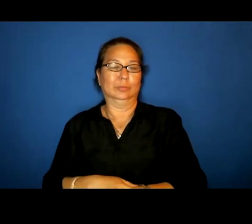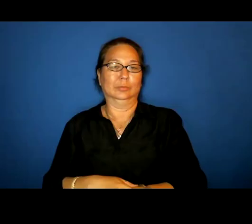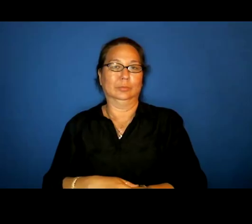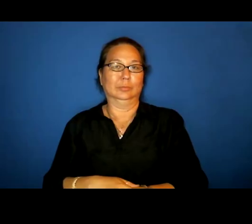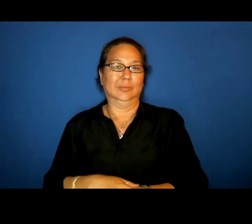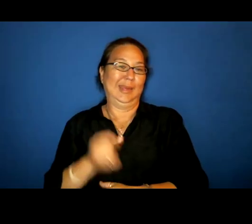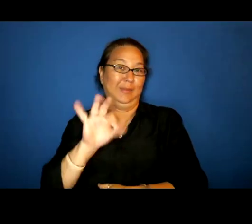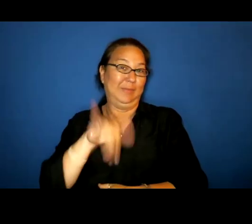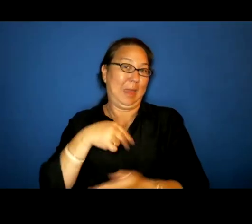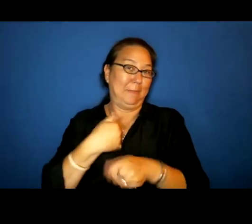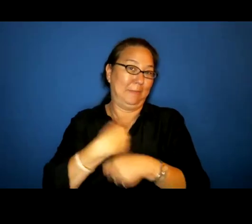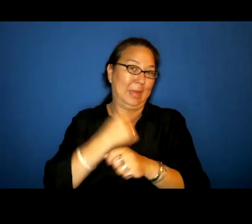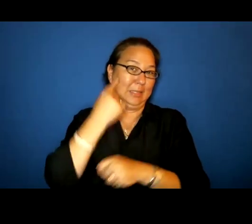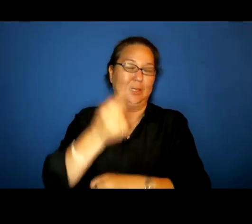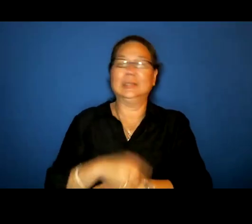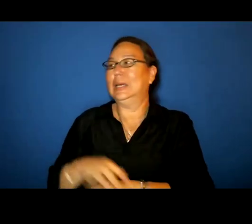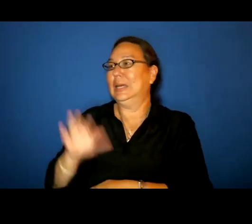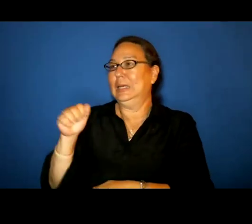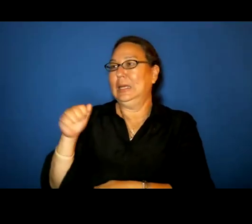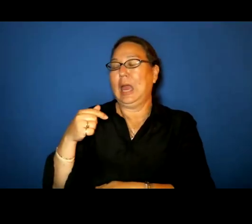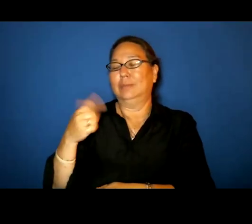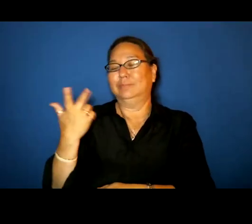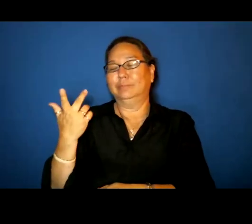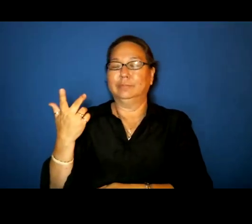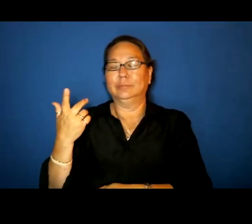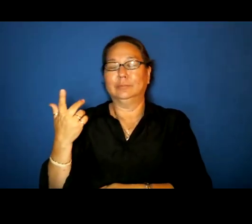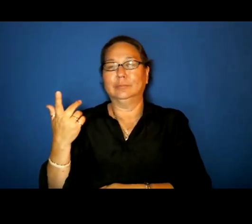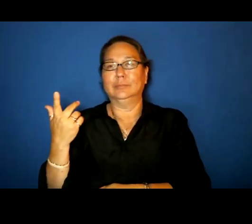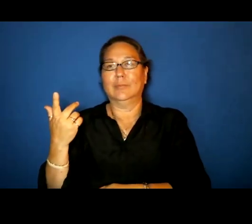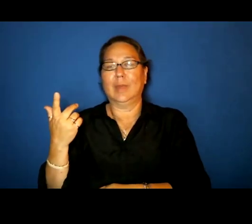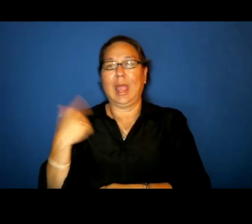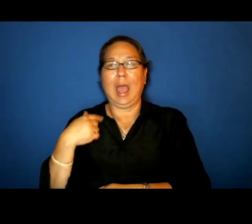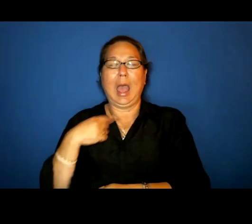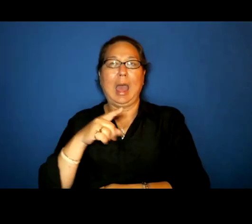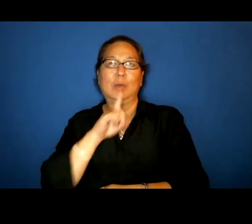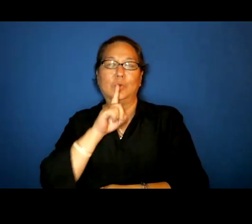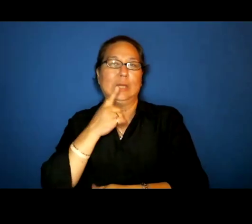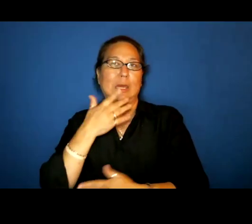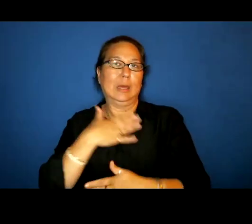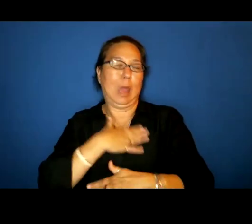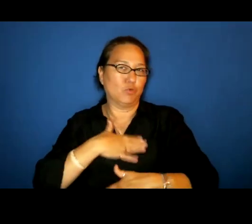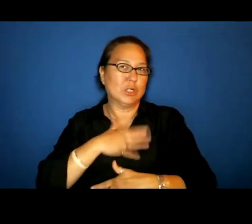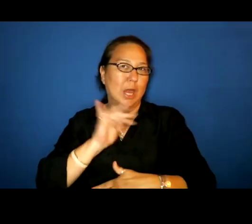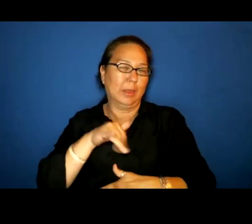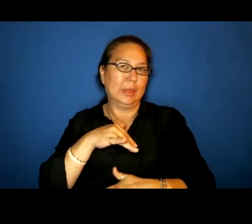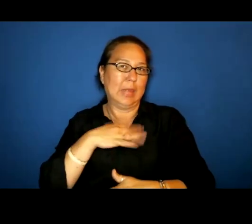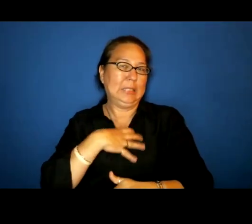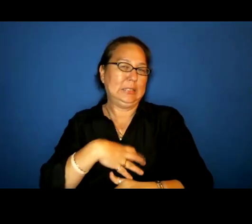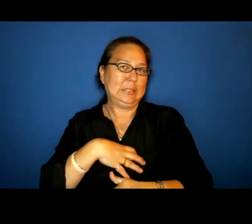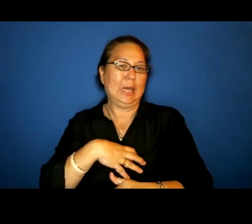I too appreciate the desire to simplify it, and I actually appreciate your explanation around